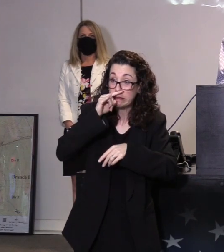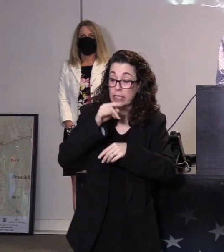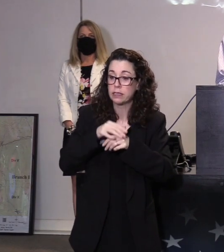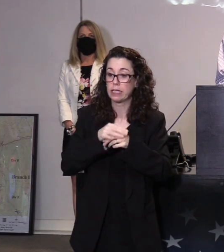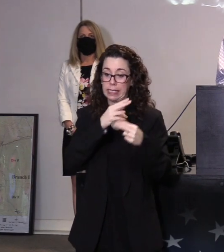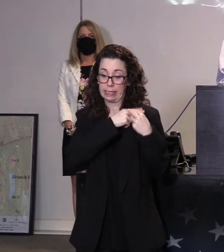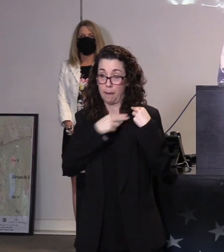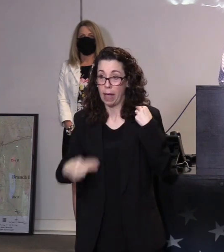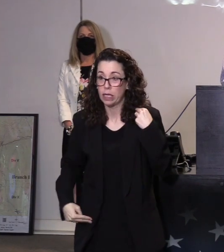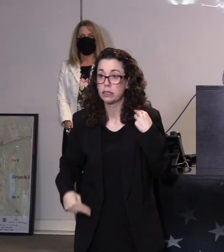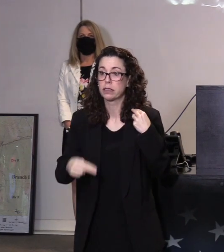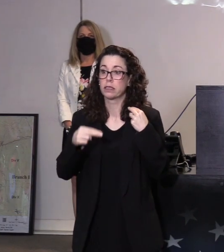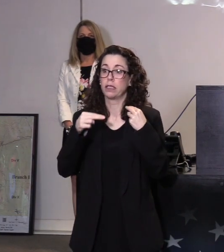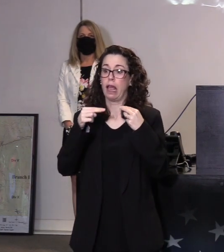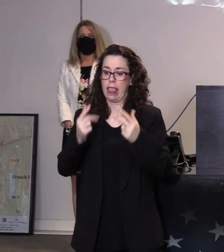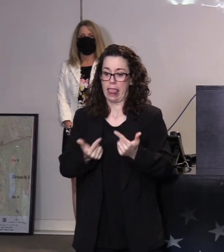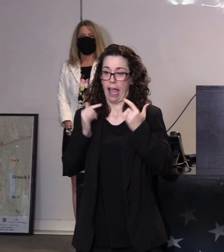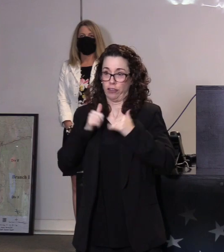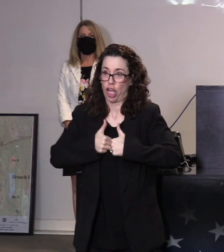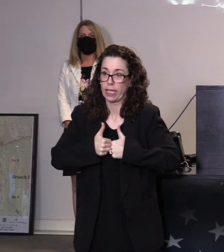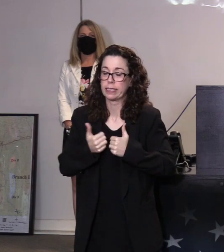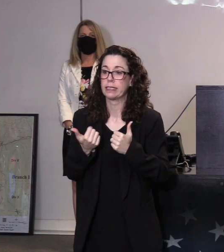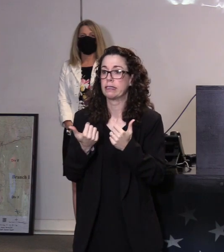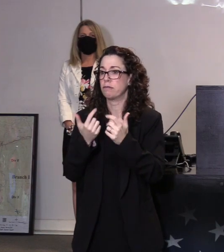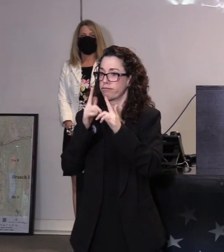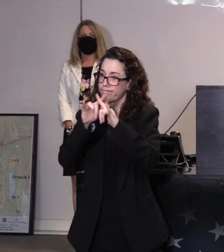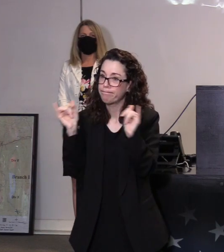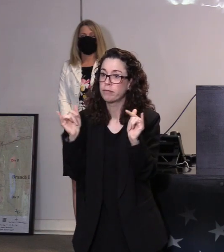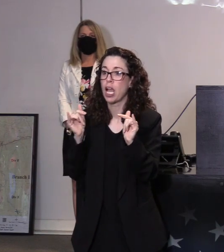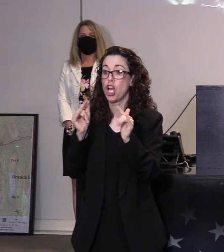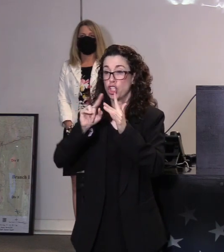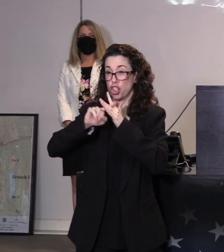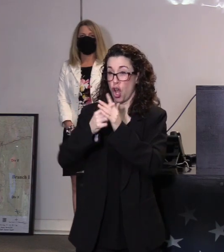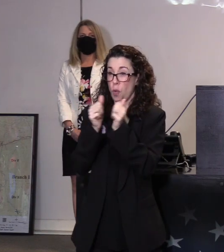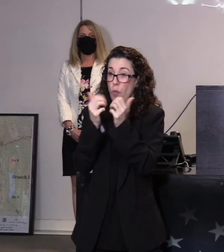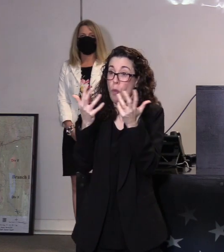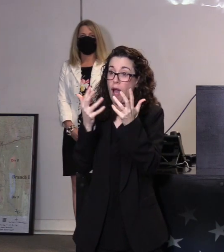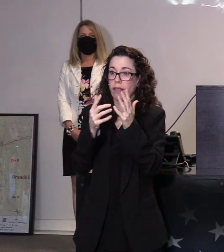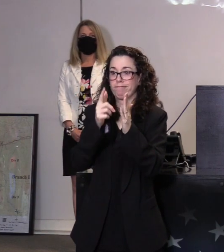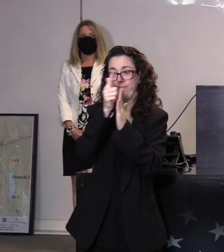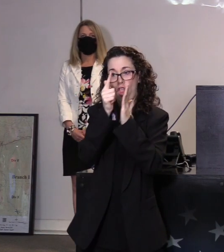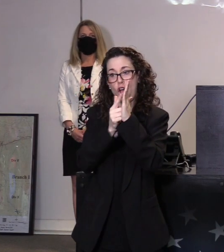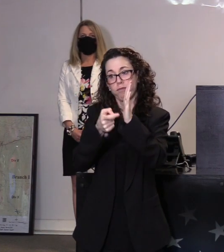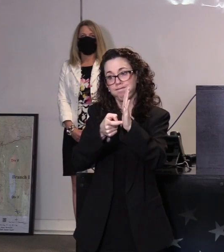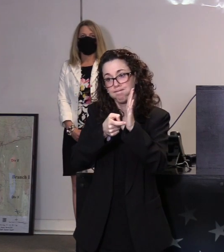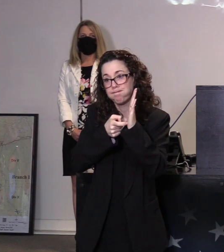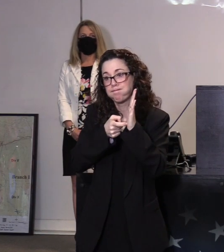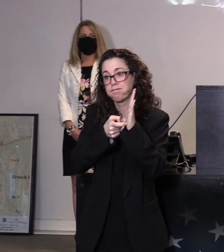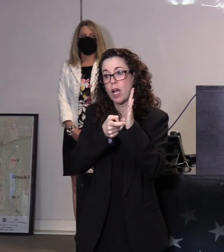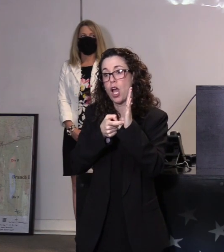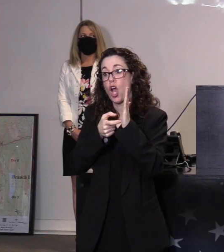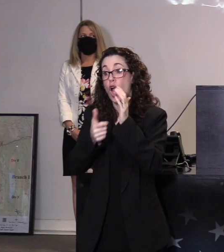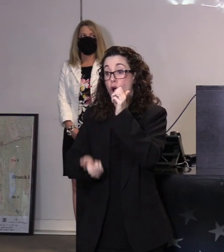belts. Now they're a way of life. Most of us would not go back to the way it was before because of the